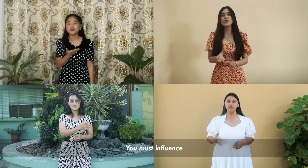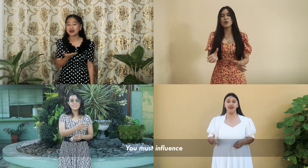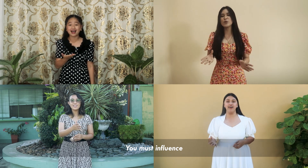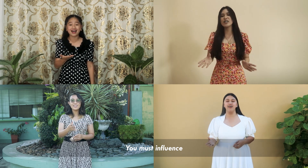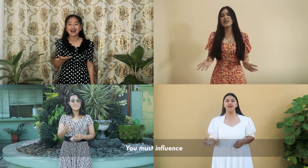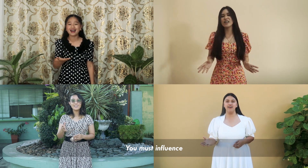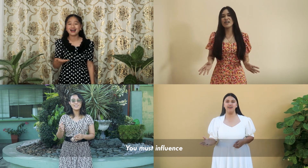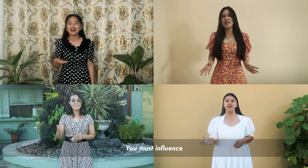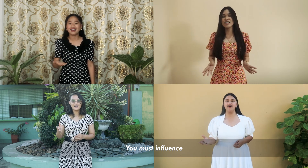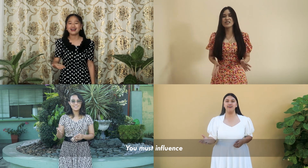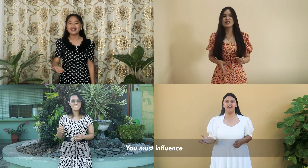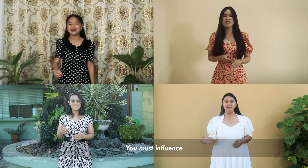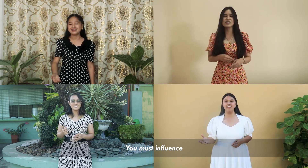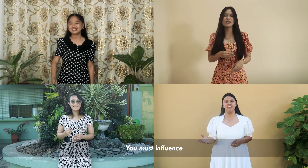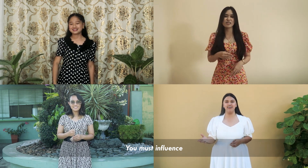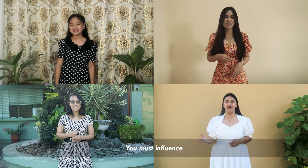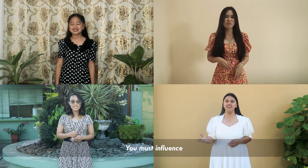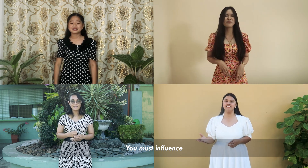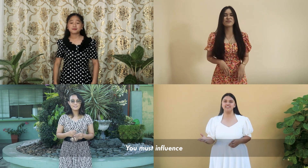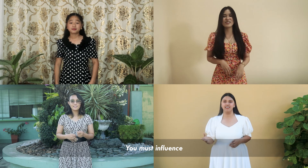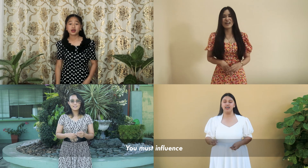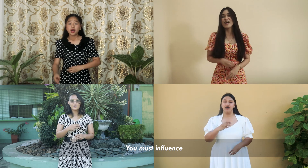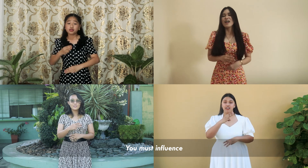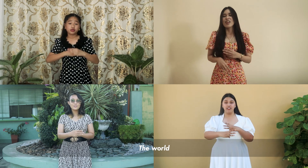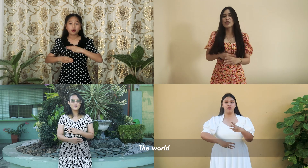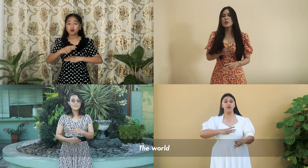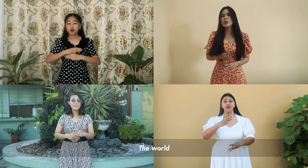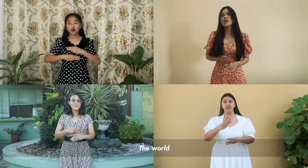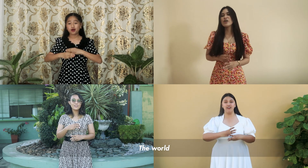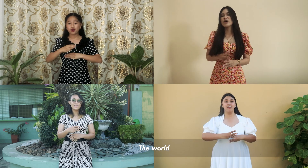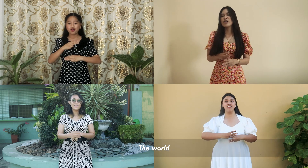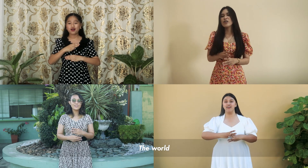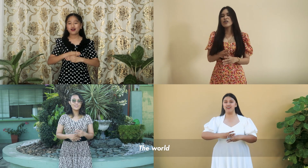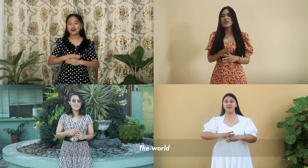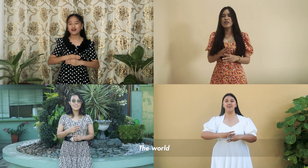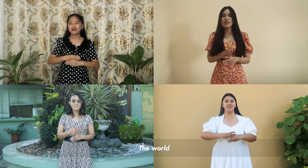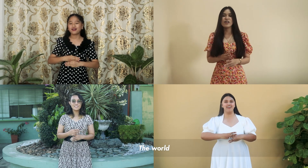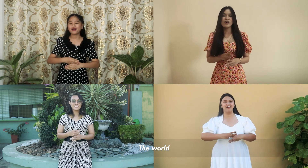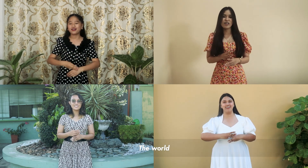influence the world